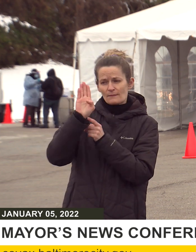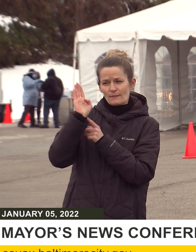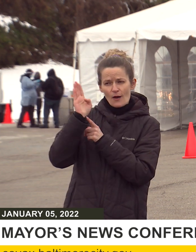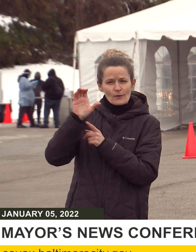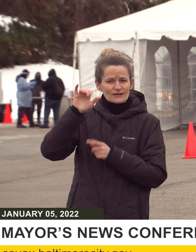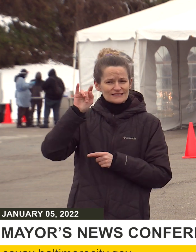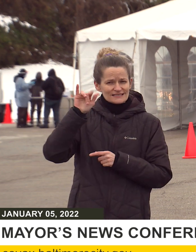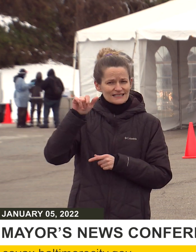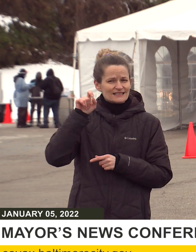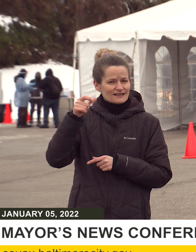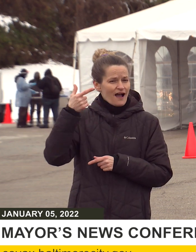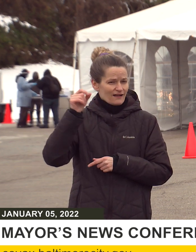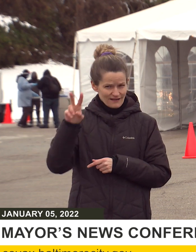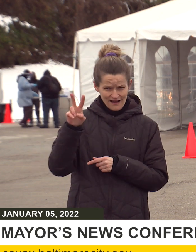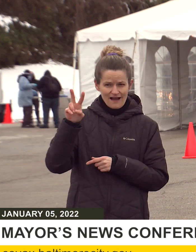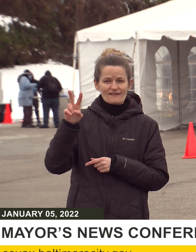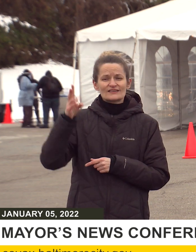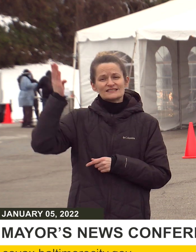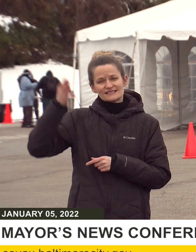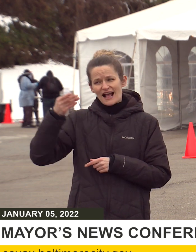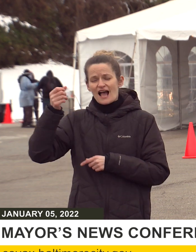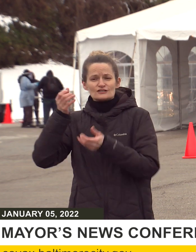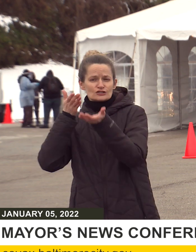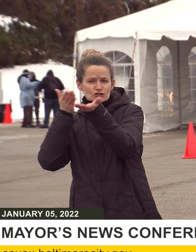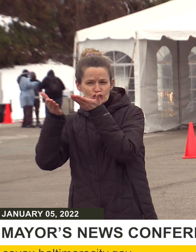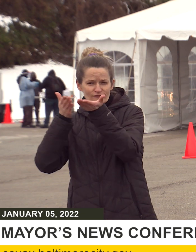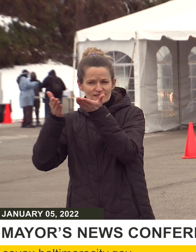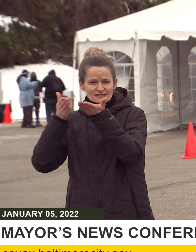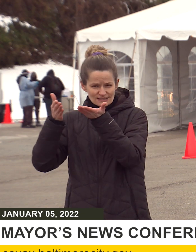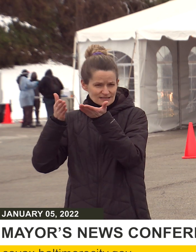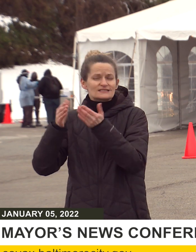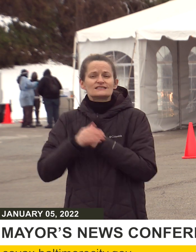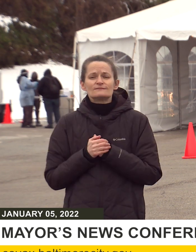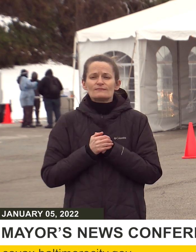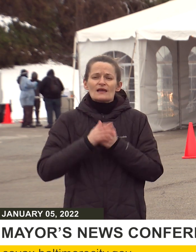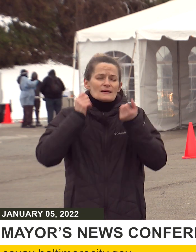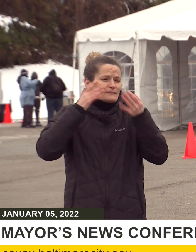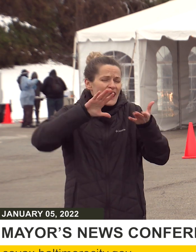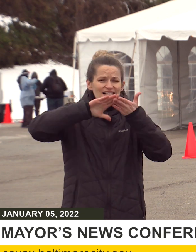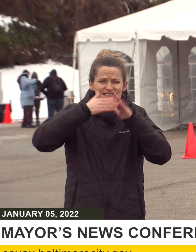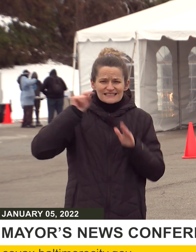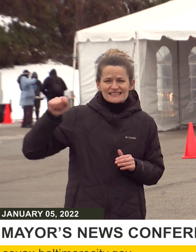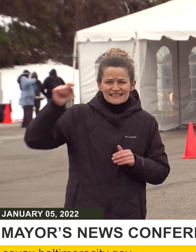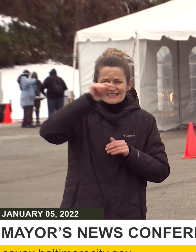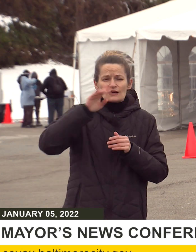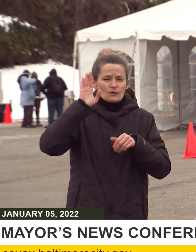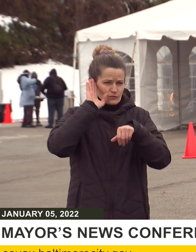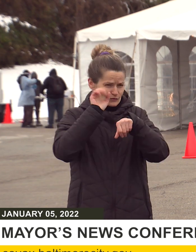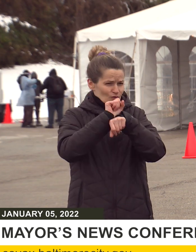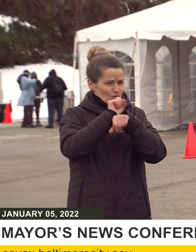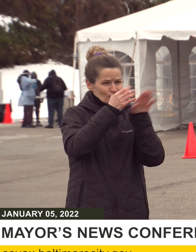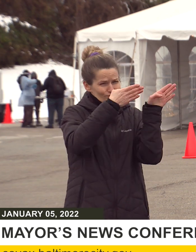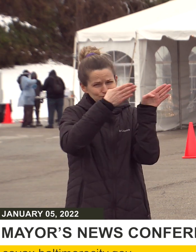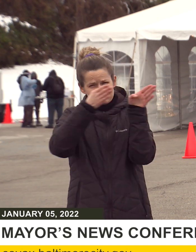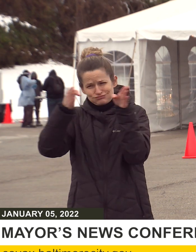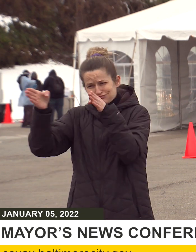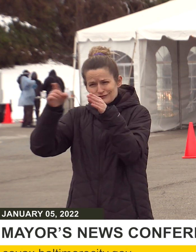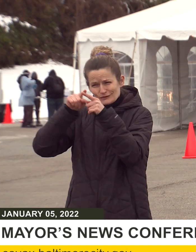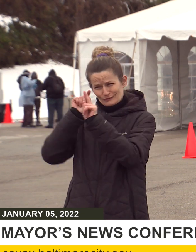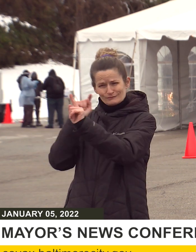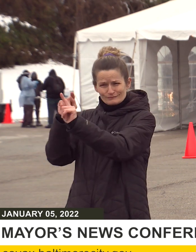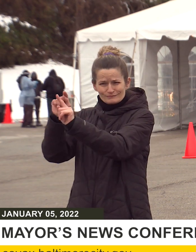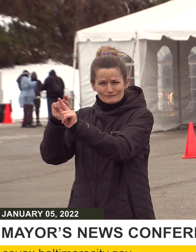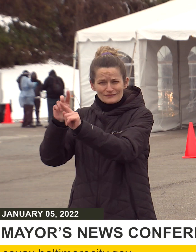baltimorecity.gov/service status. And while many of our city employees will be shifting to telework, I want to take time to acknowledge the sacrifice of